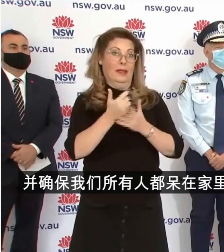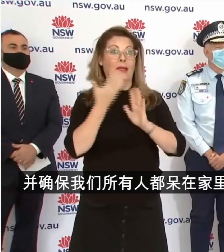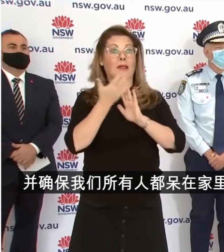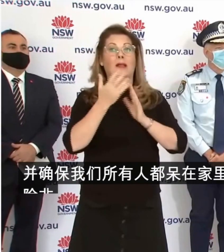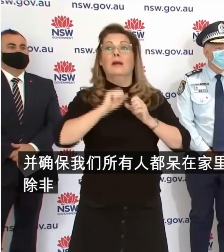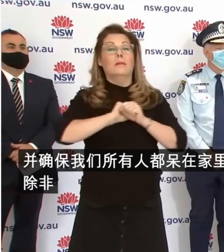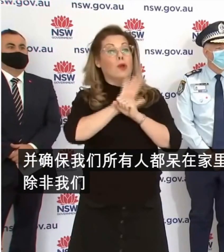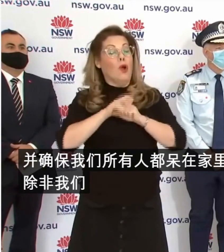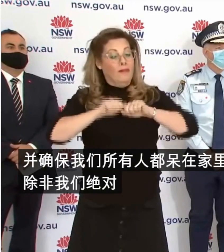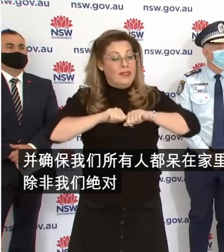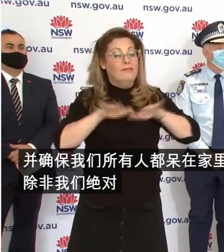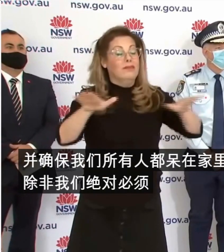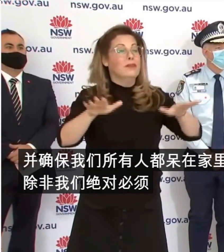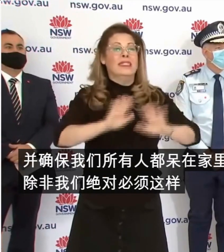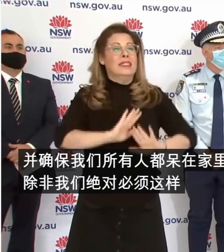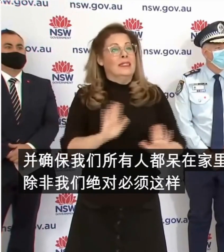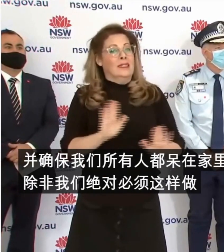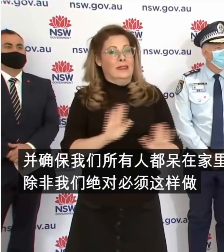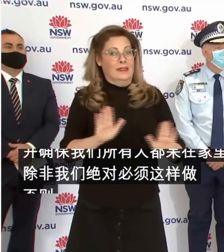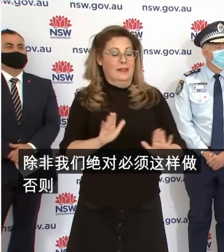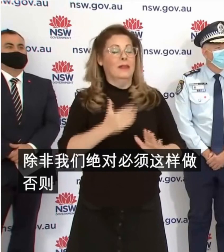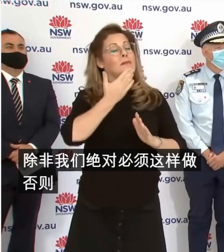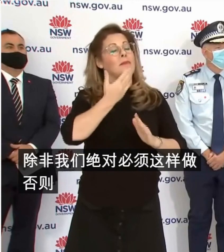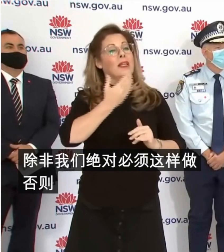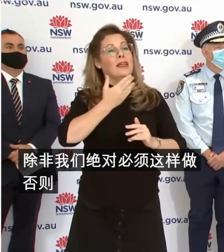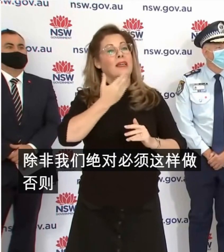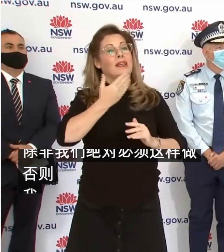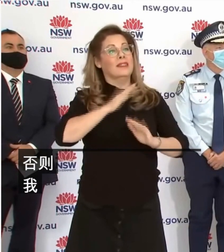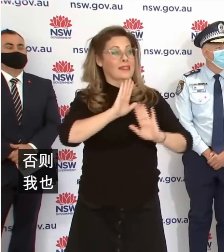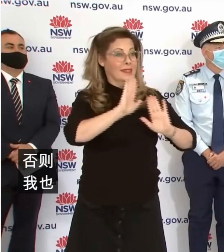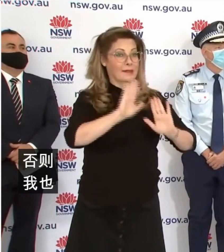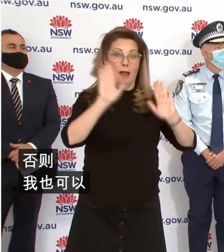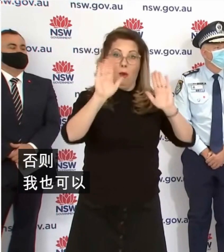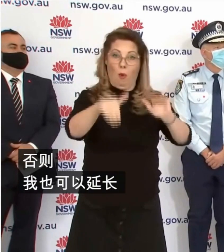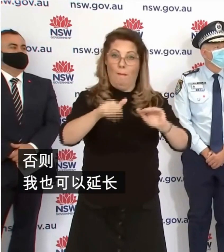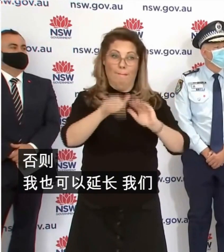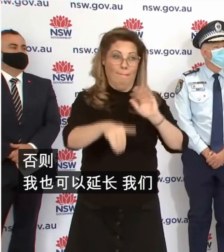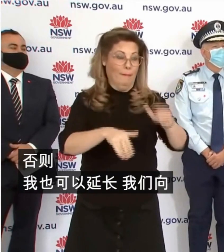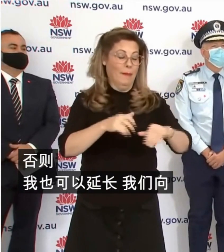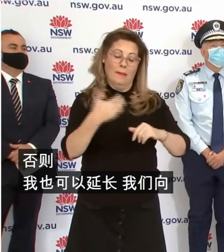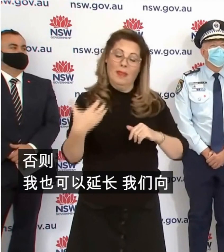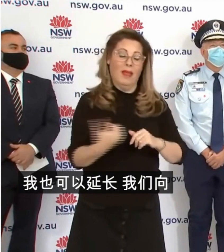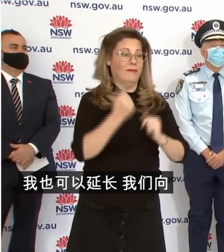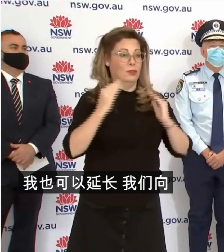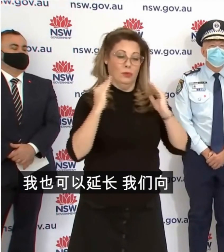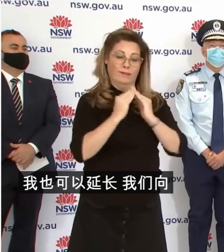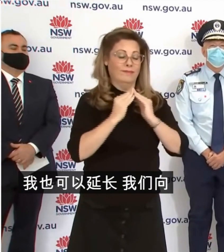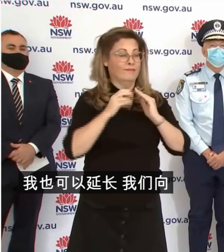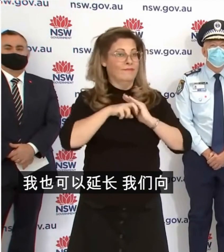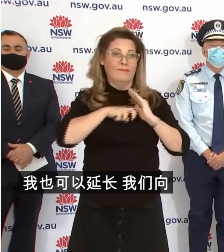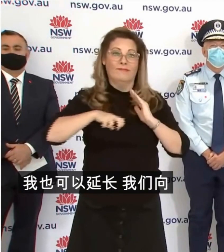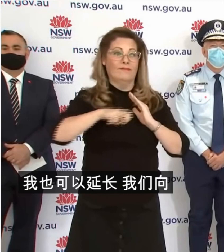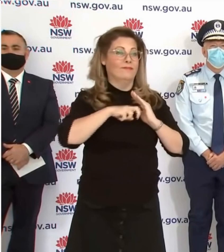home unless we absolutely have to do otherwise. Can I also extend our heartfelt condolences and